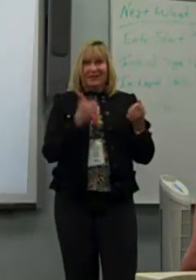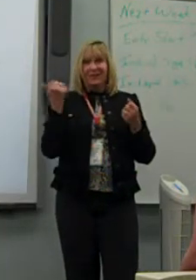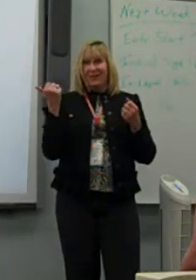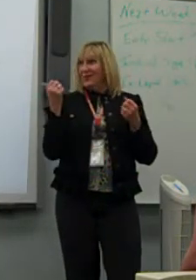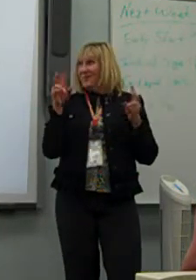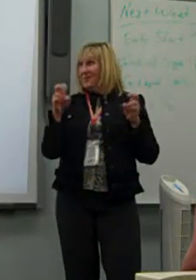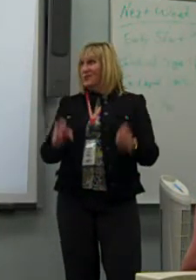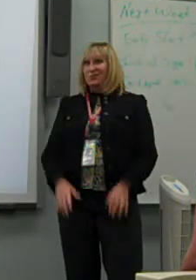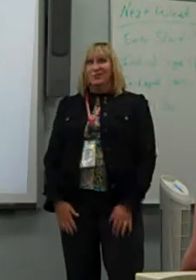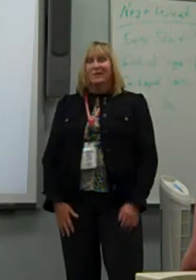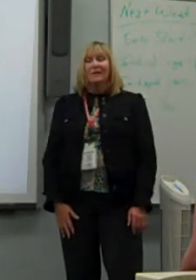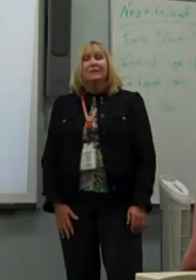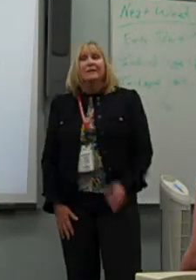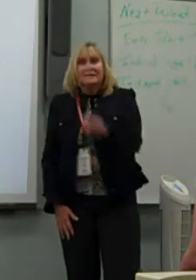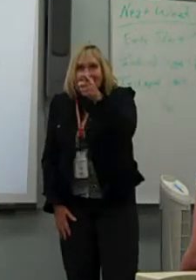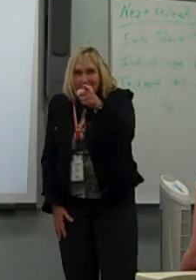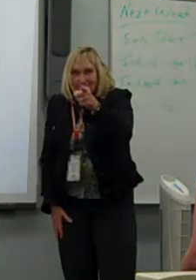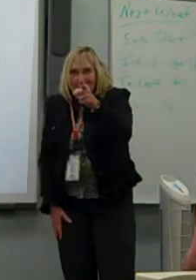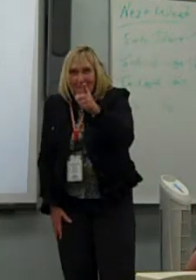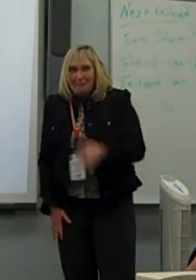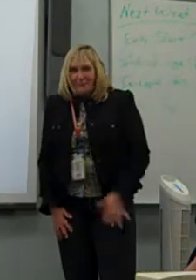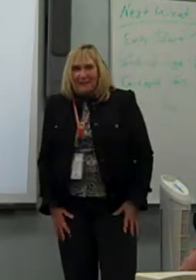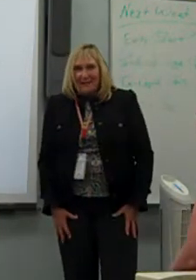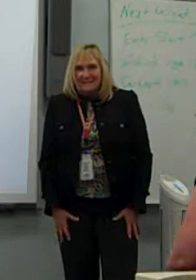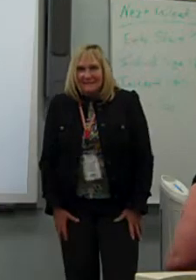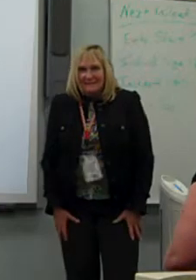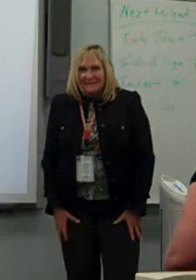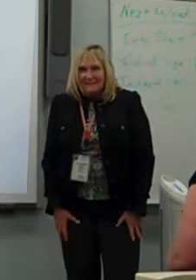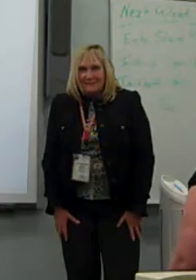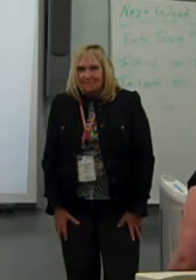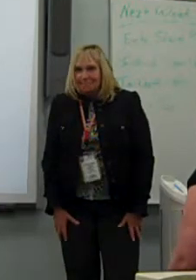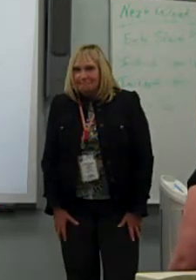CDI. So that's kind of the issue.